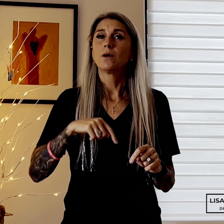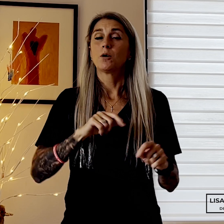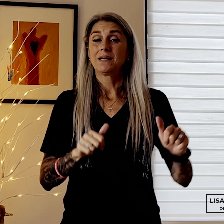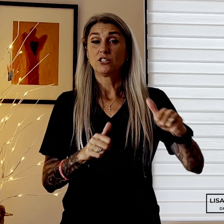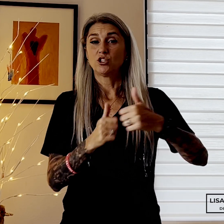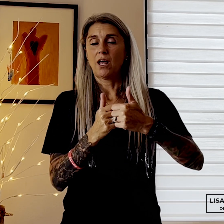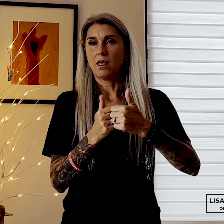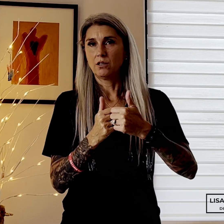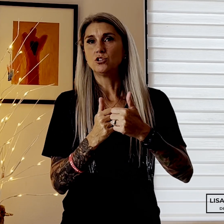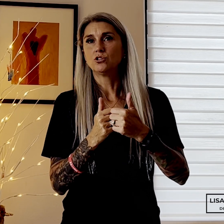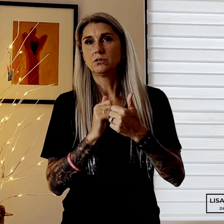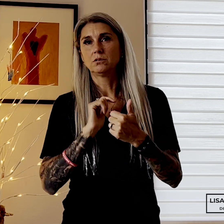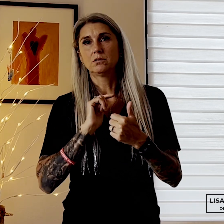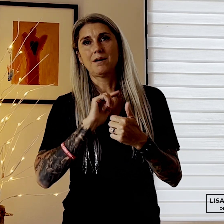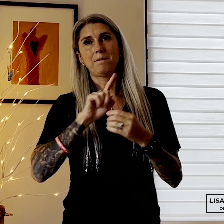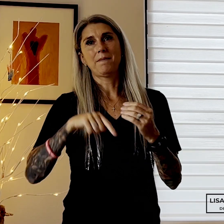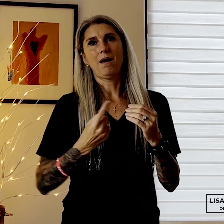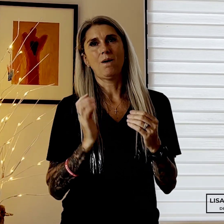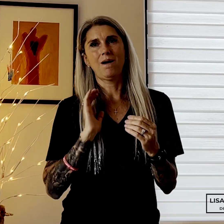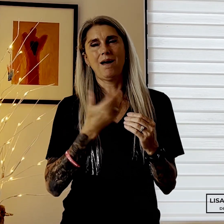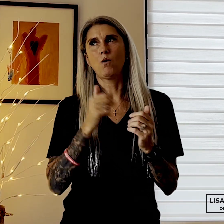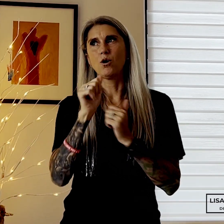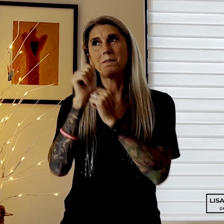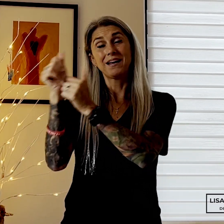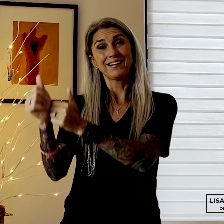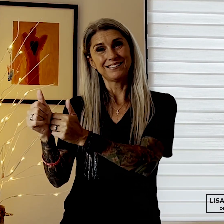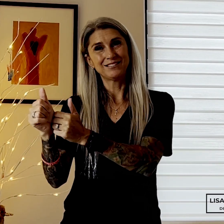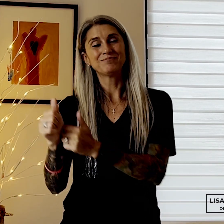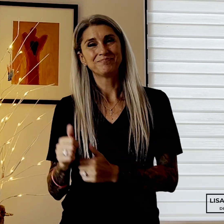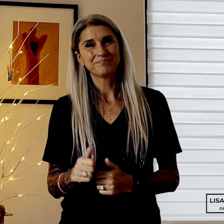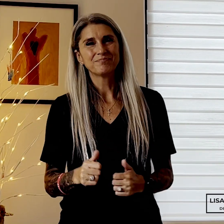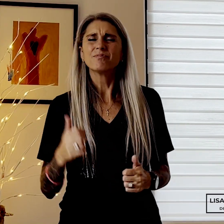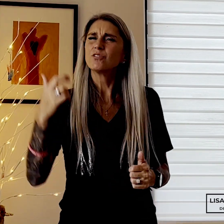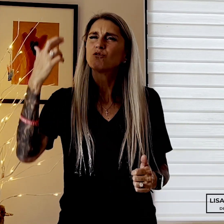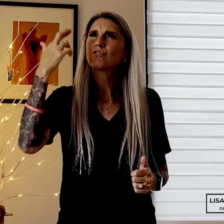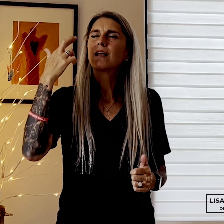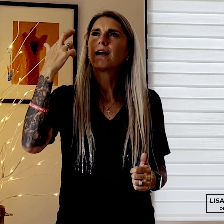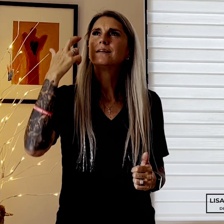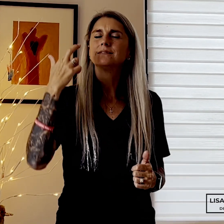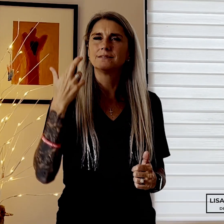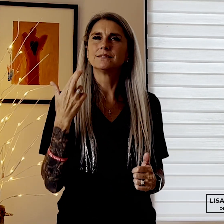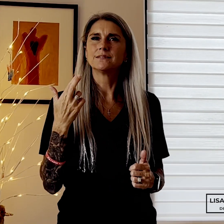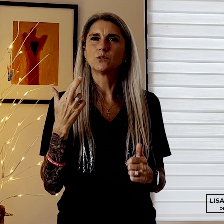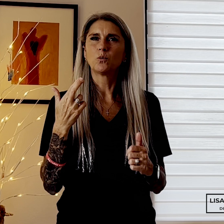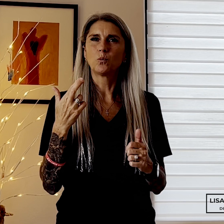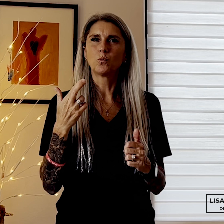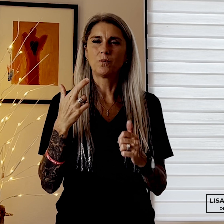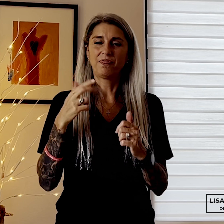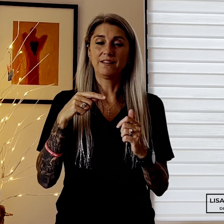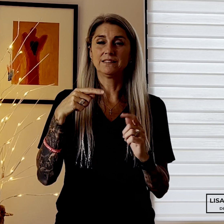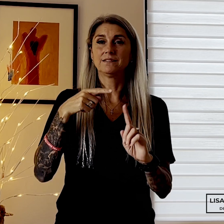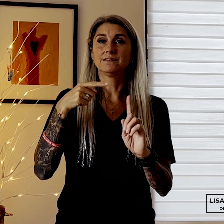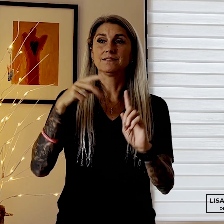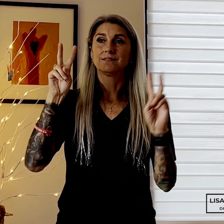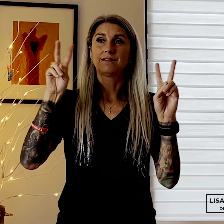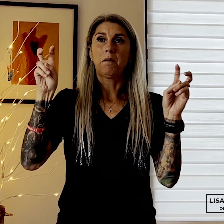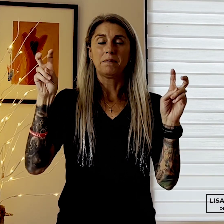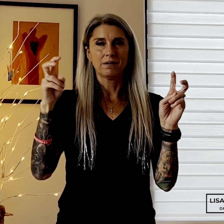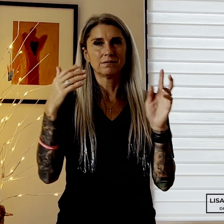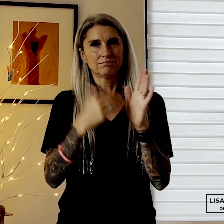are being challenged once again about our obedience, aren't we? Realize that we continue to come back to this. So,